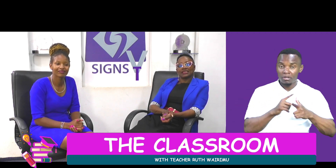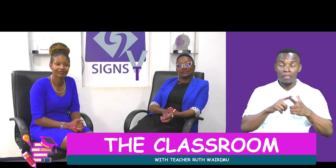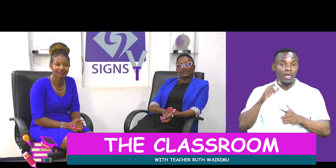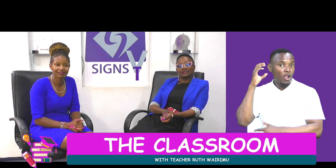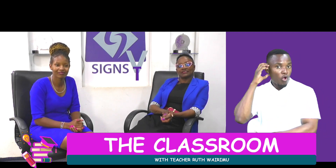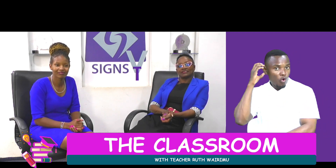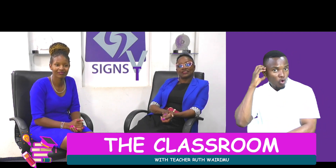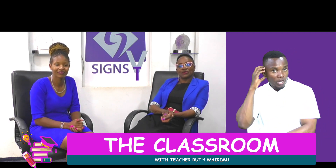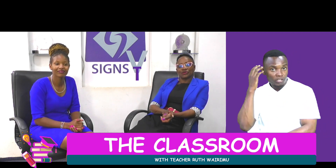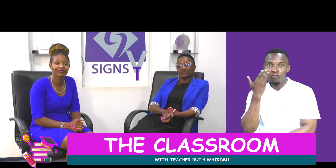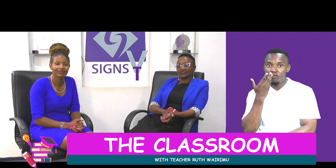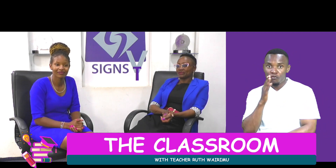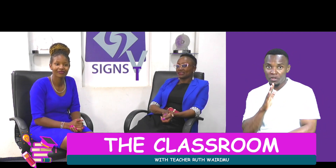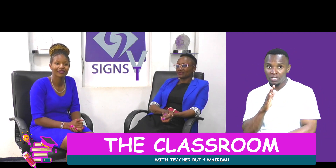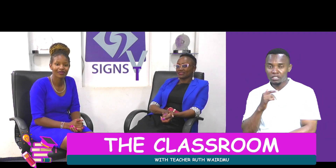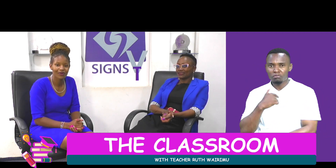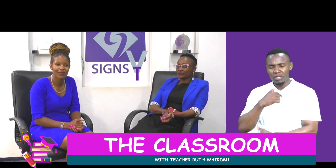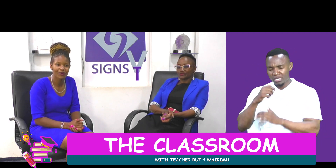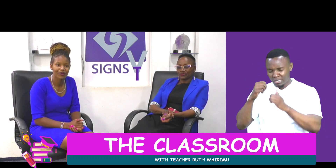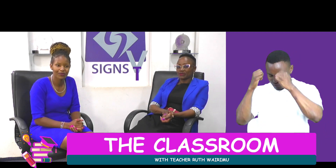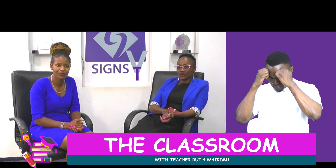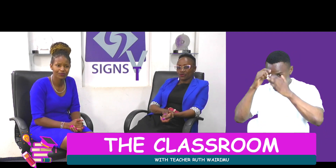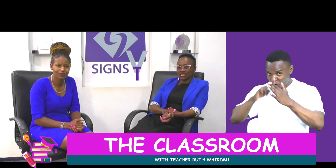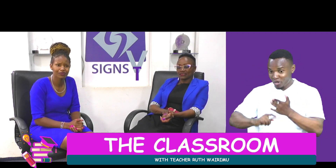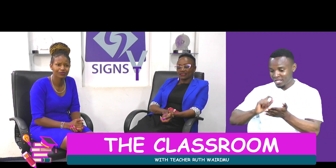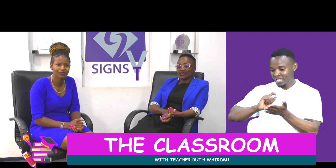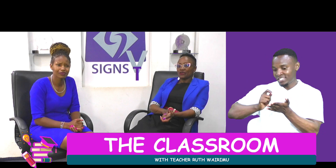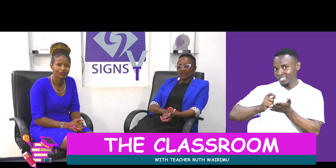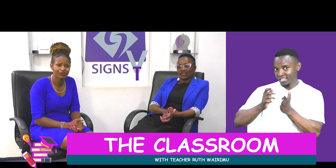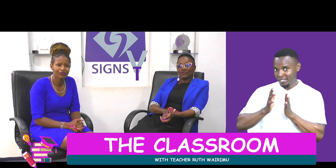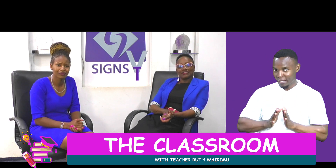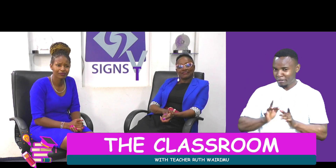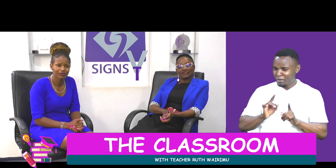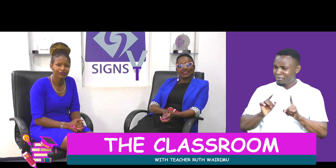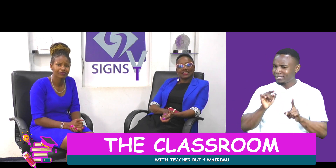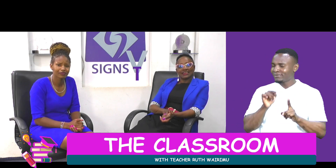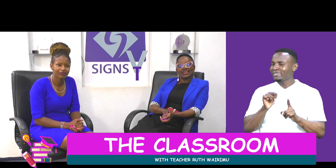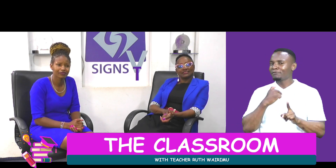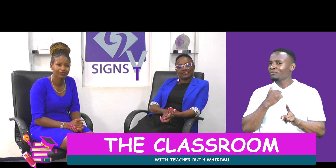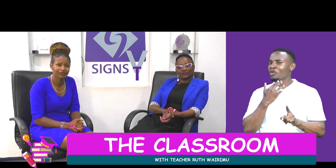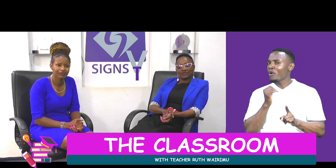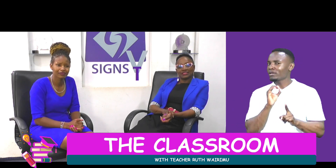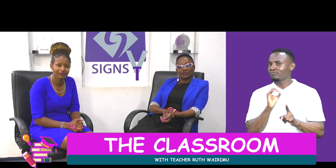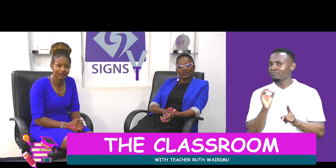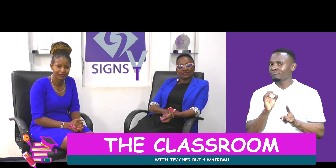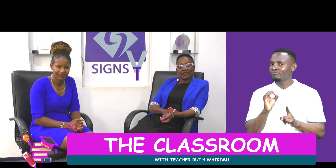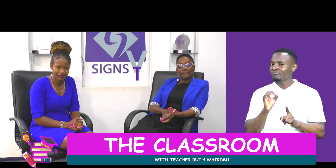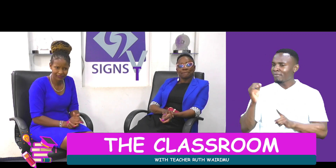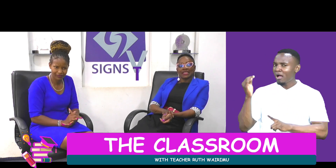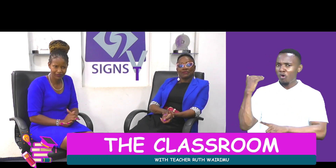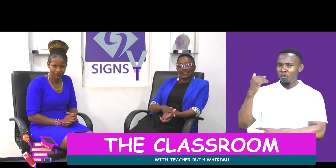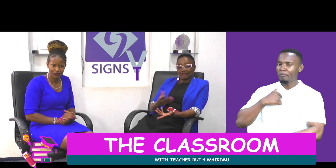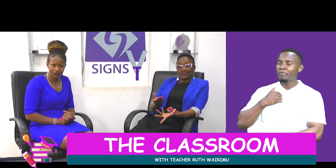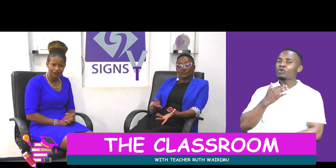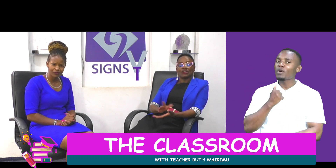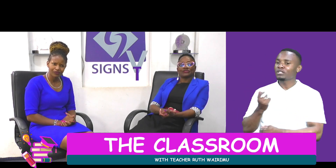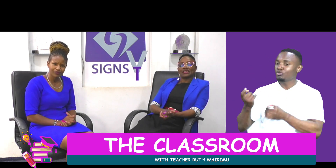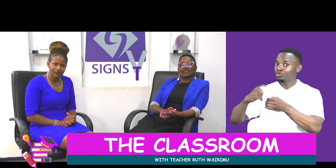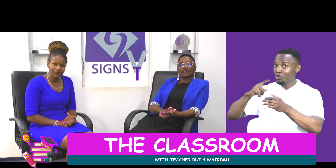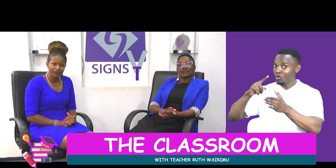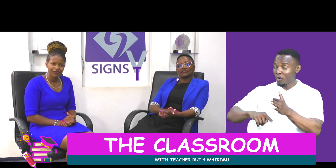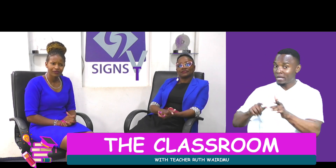did my secretarial course, but that was not my calling. All along I felt like I needed to be in the media, but I never